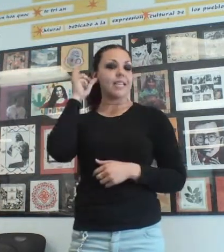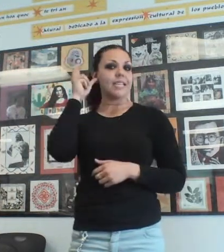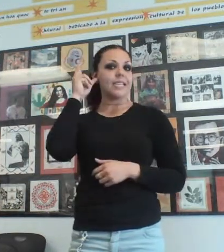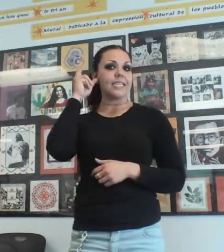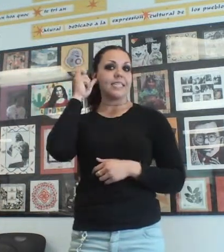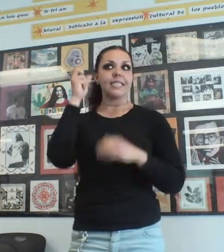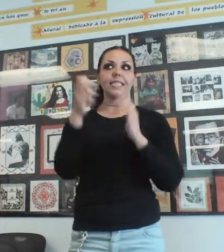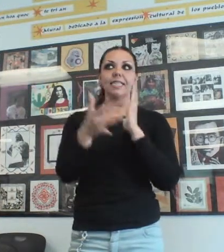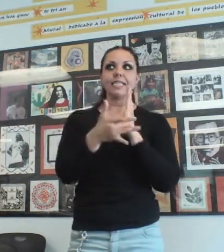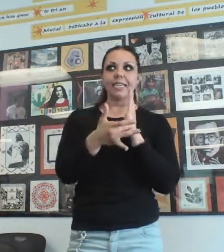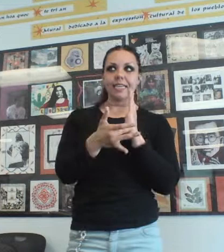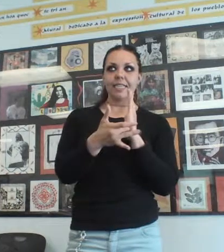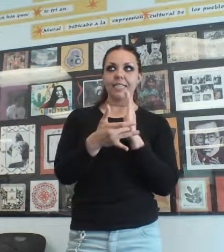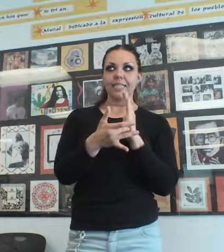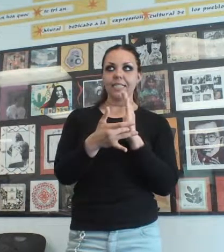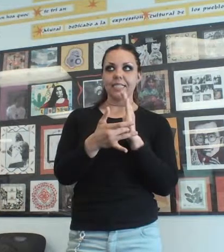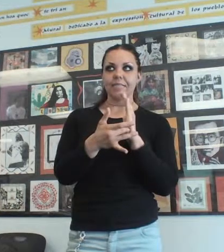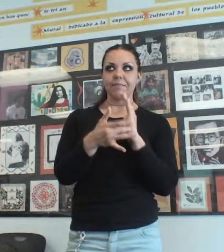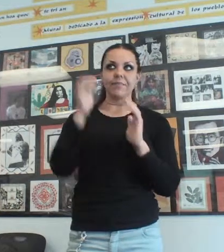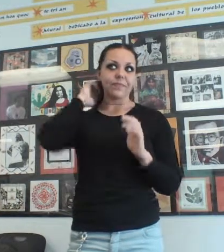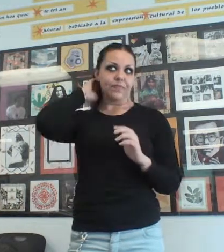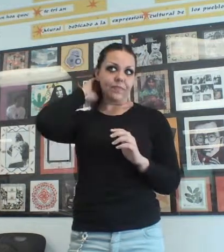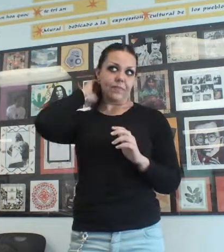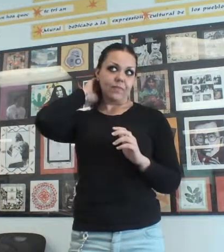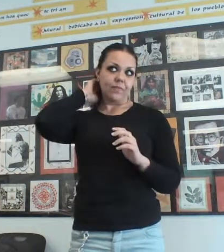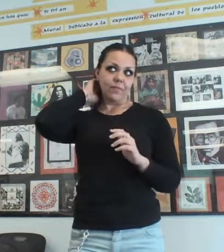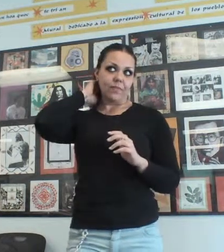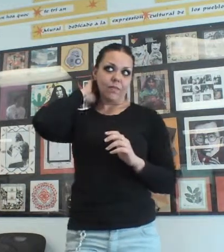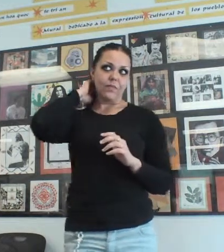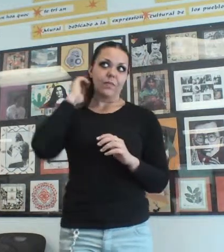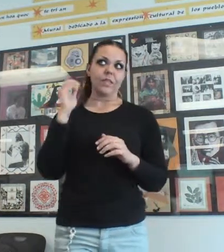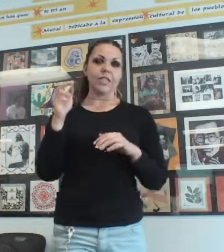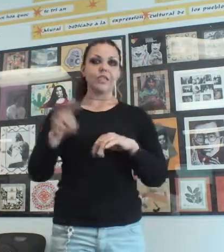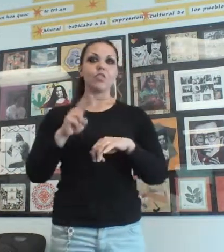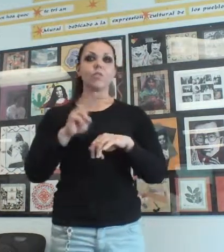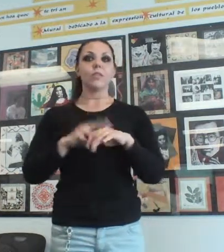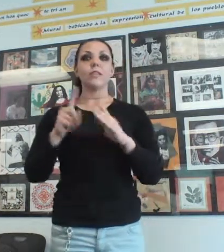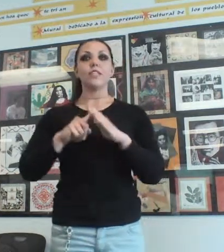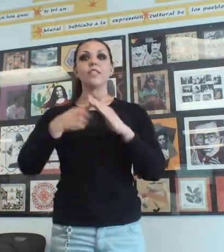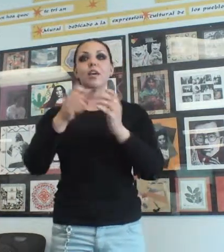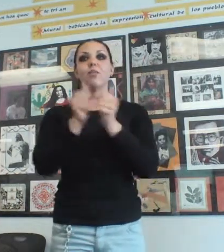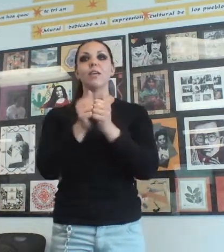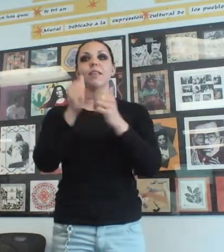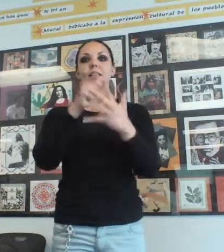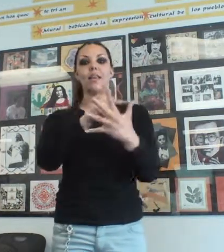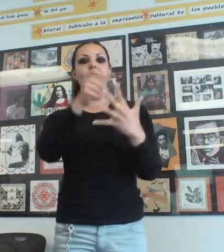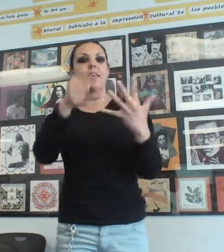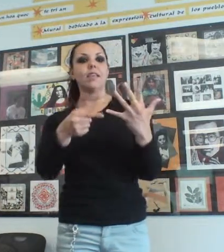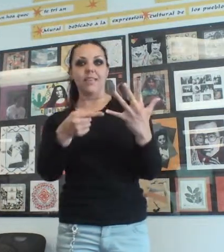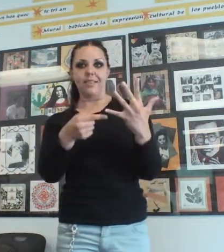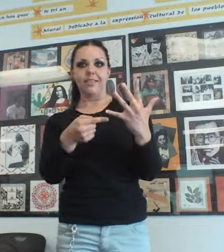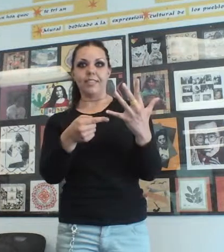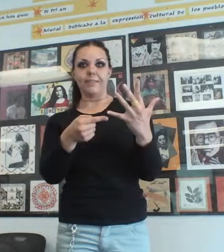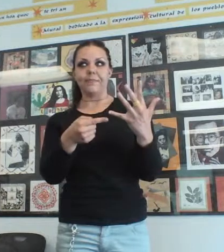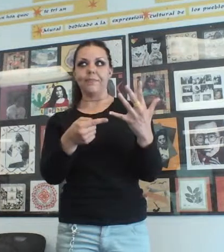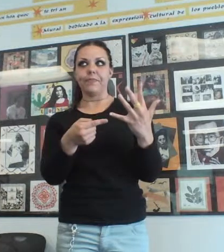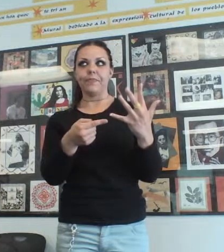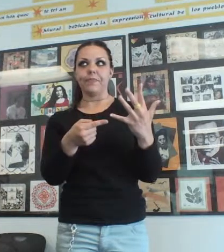we go like this, right? With your non-dominant hand. All right, here we go. 1, 2, 3, whatever it may be. And if you